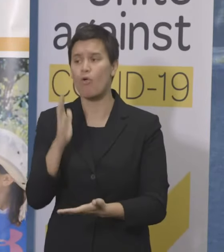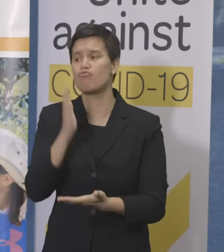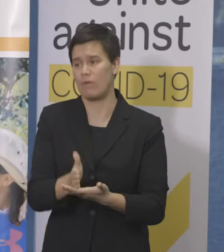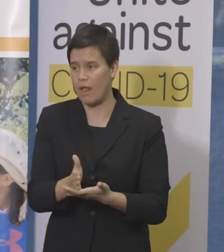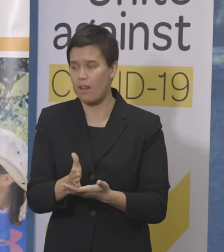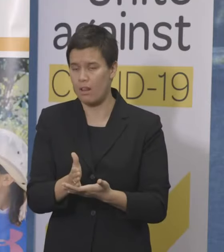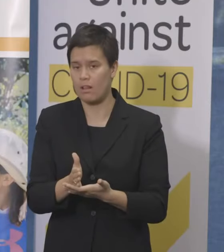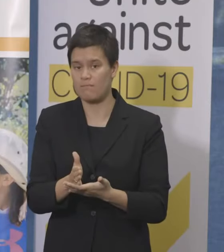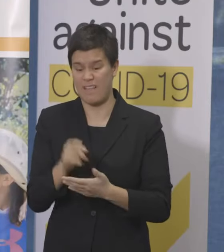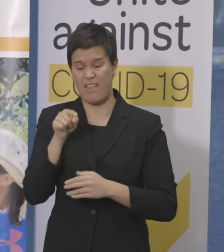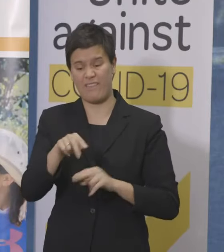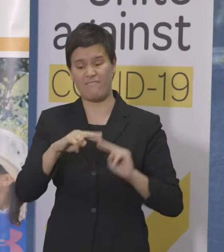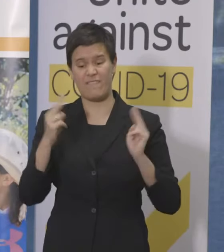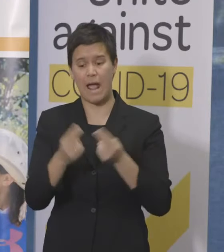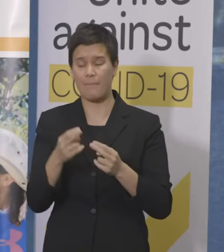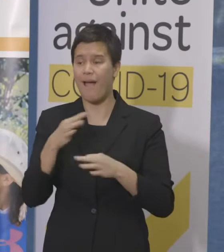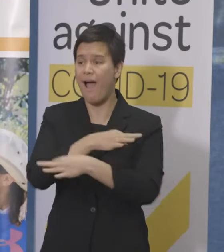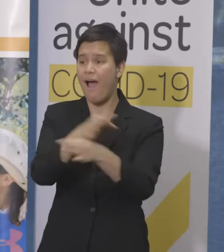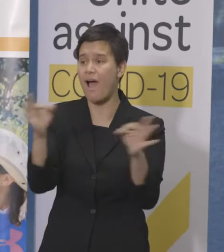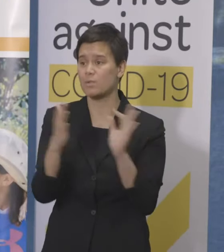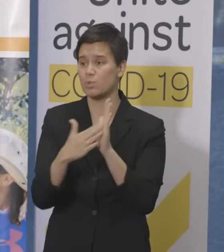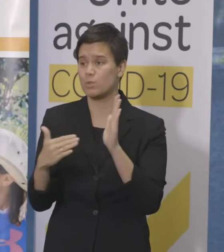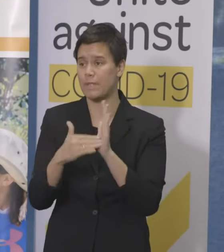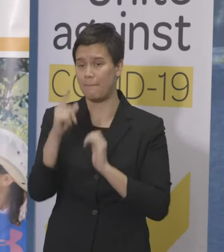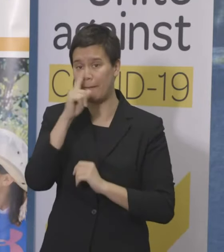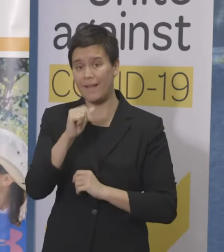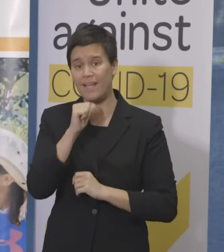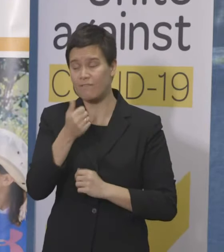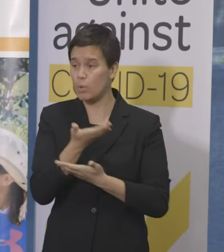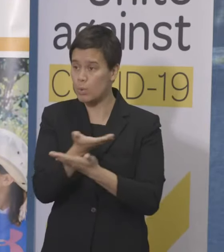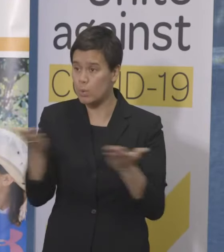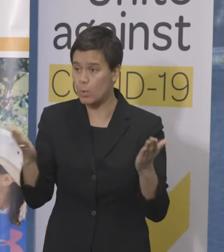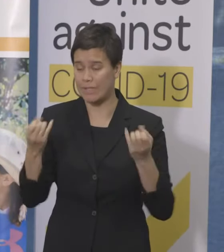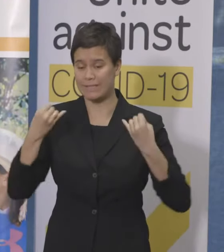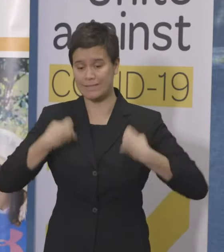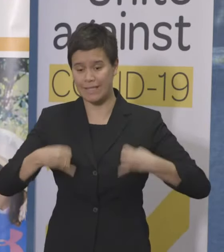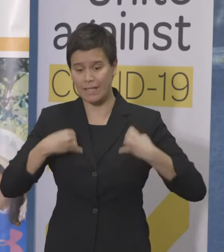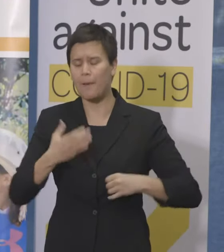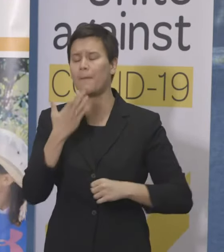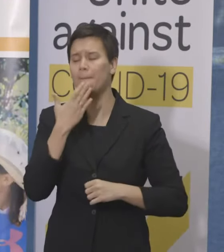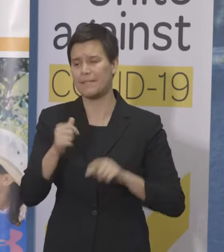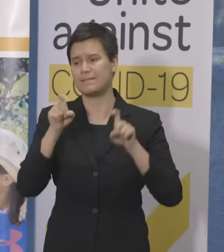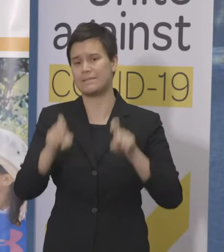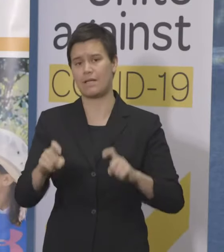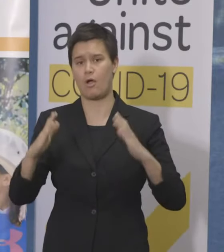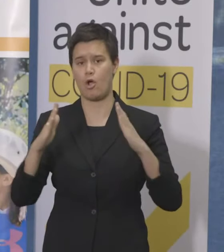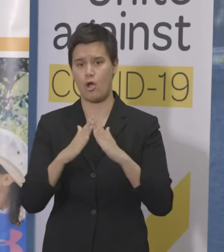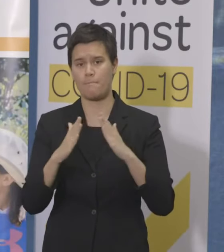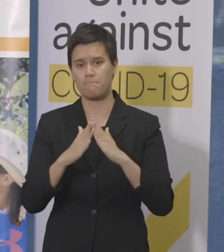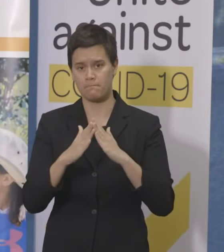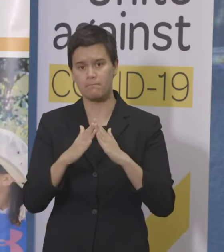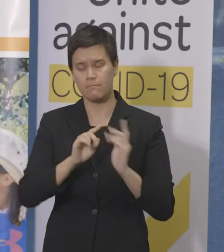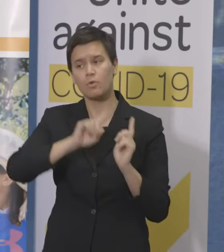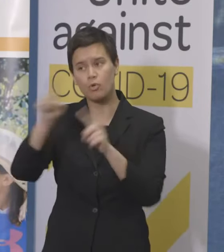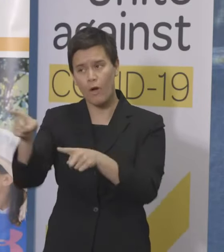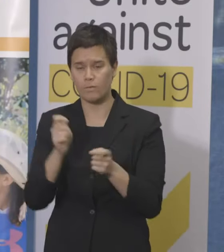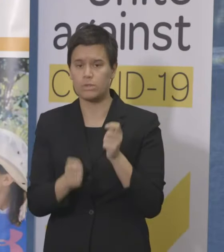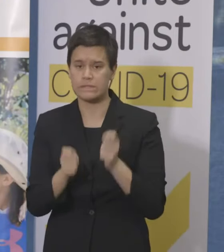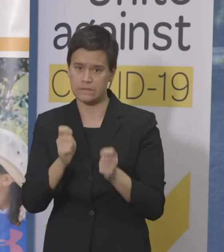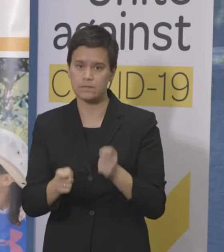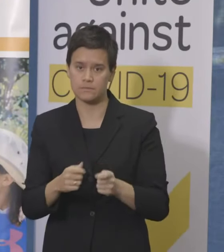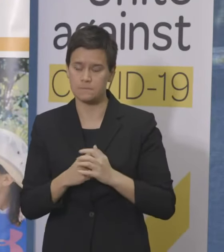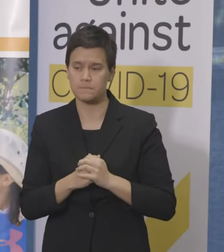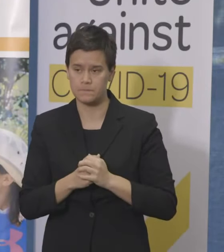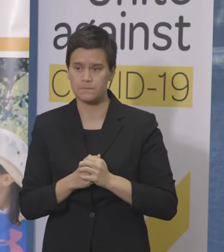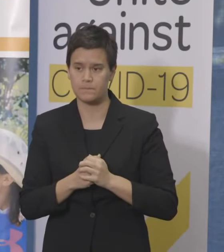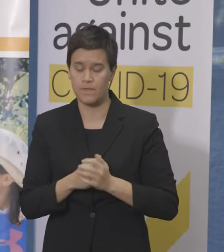are sick and have symptoms, stay home and seek advice about getting a test. The man's death again emphasises